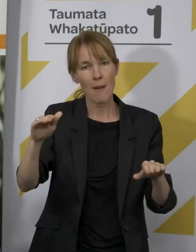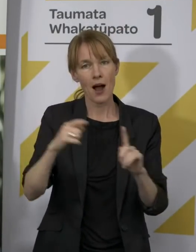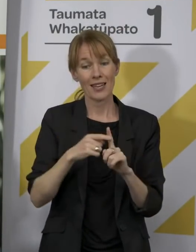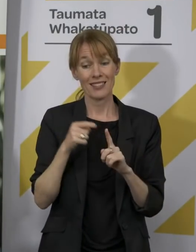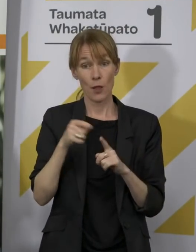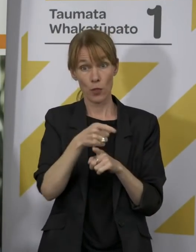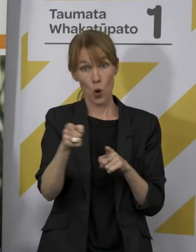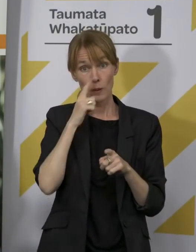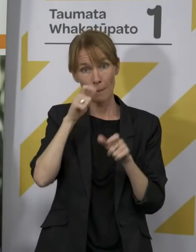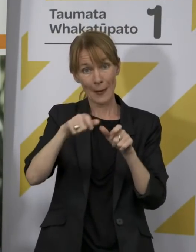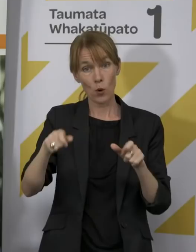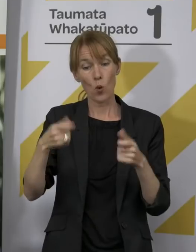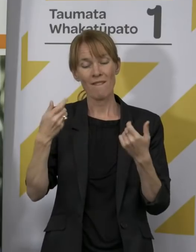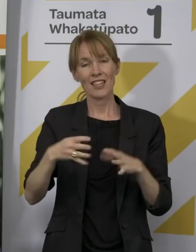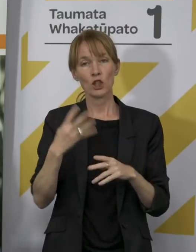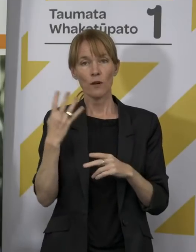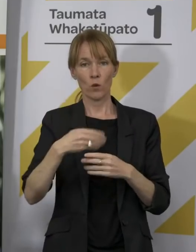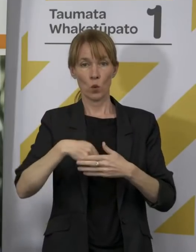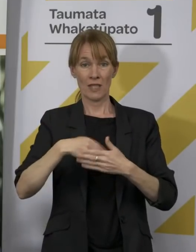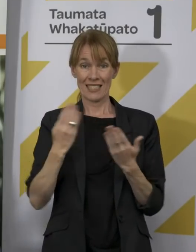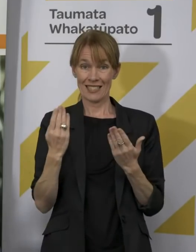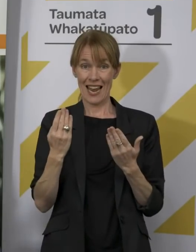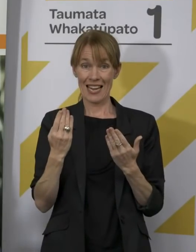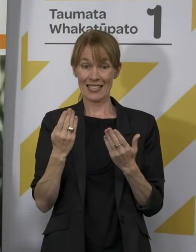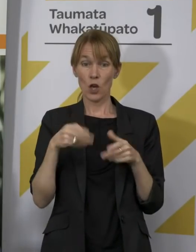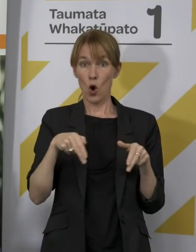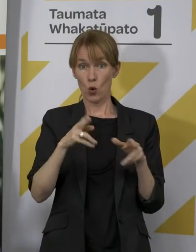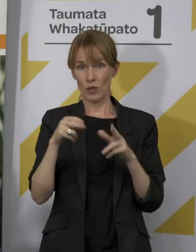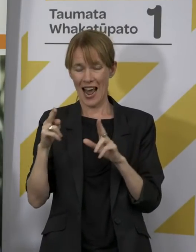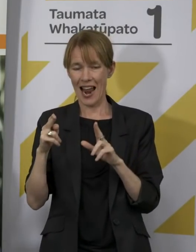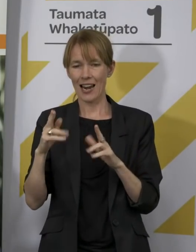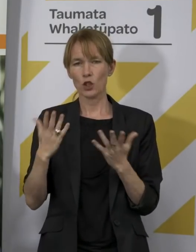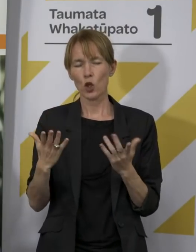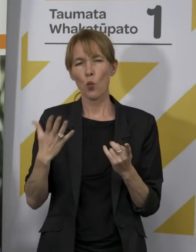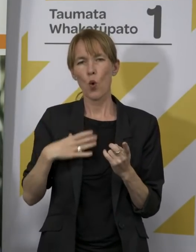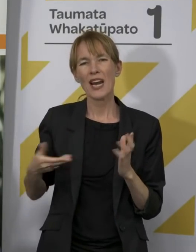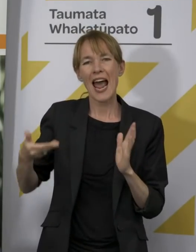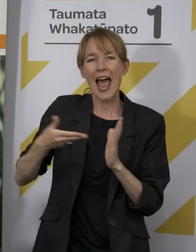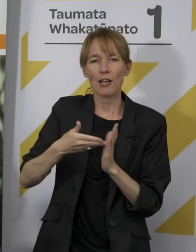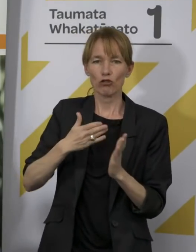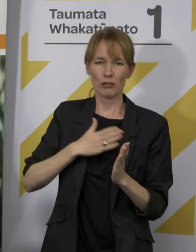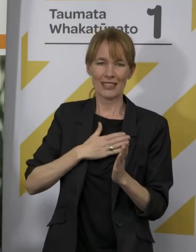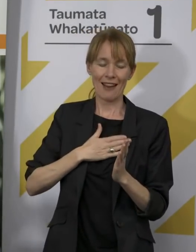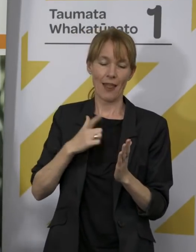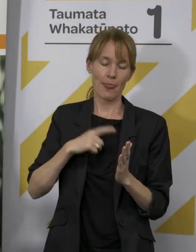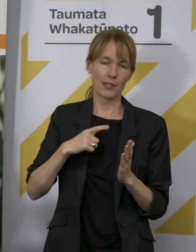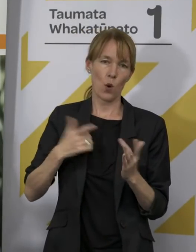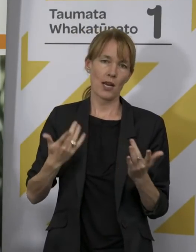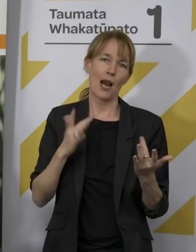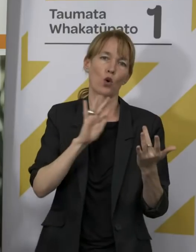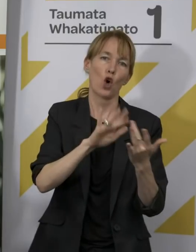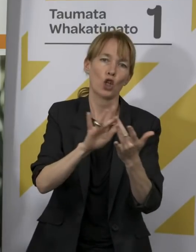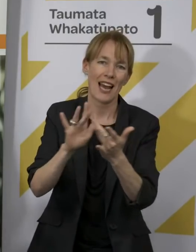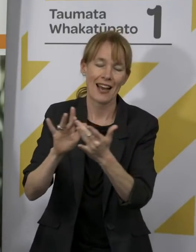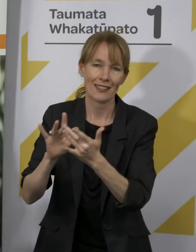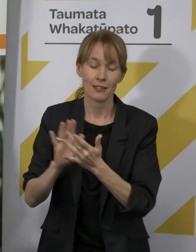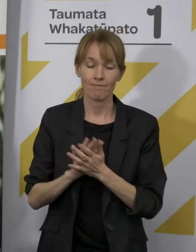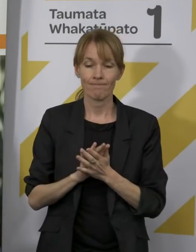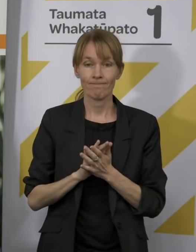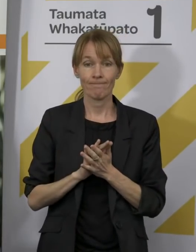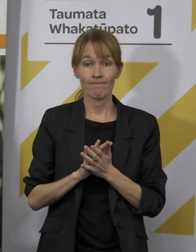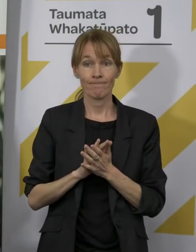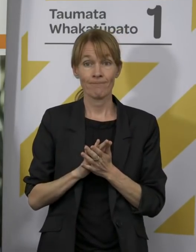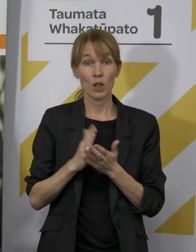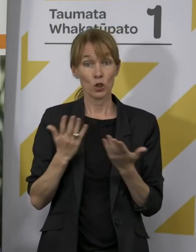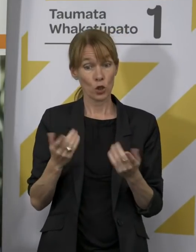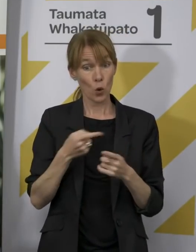just following up as a final precaution with them all. All of those people will have received contact,